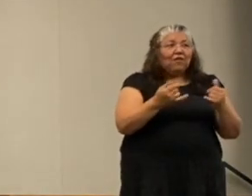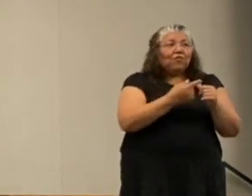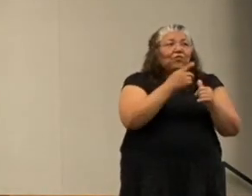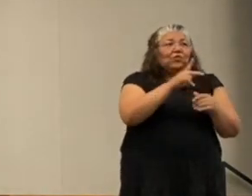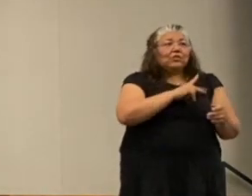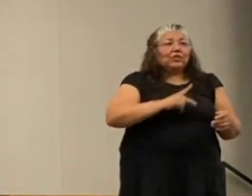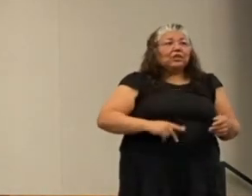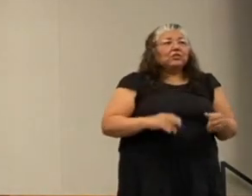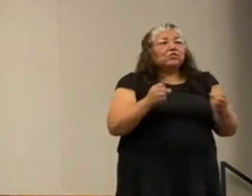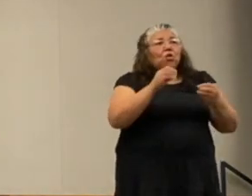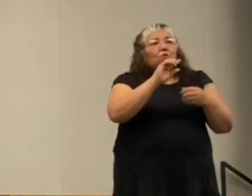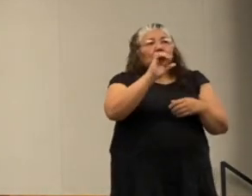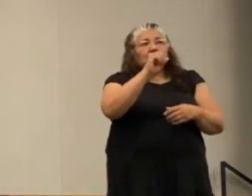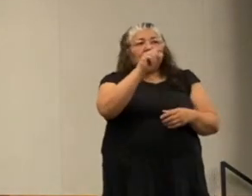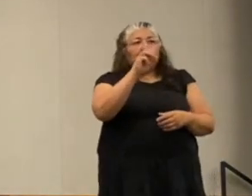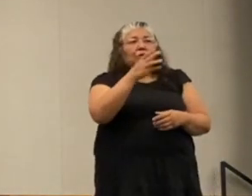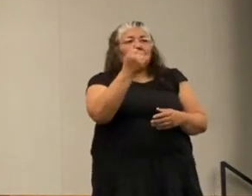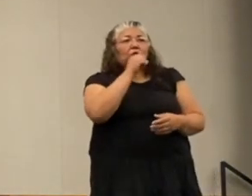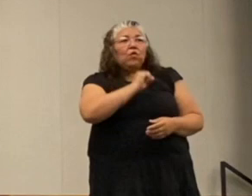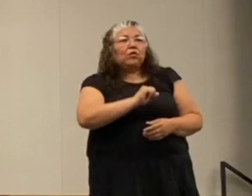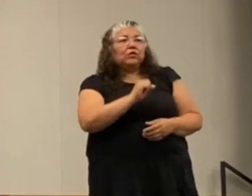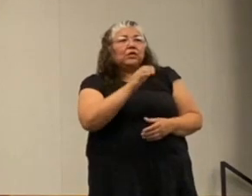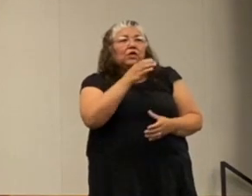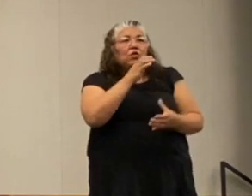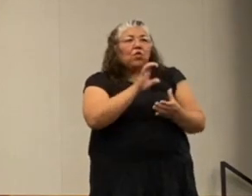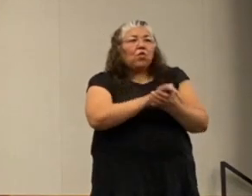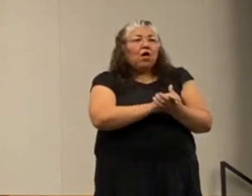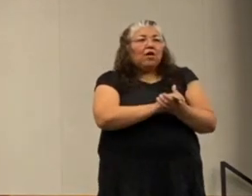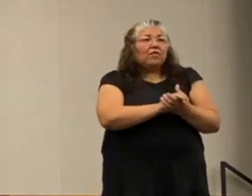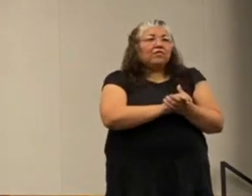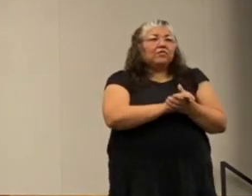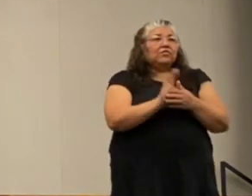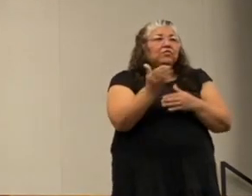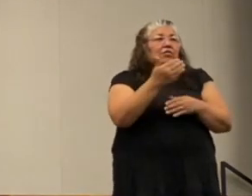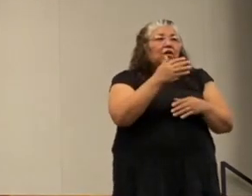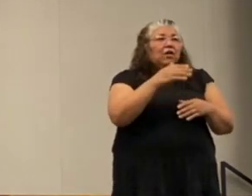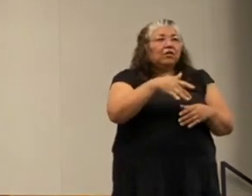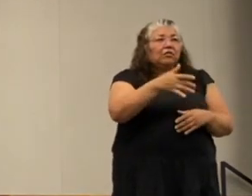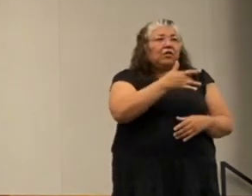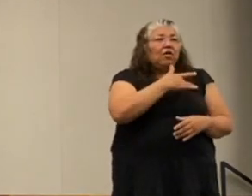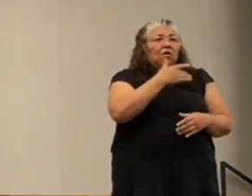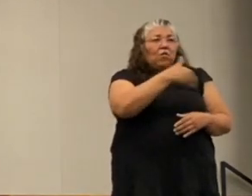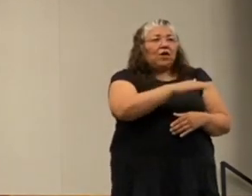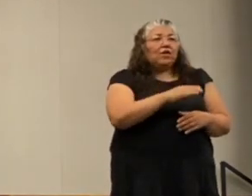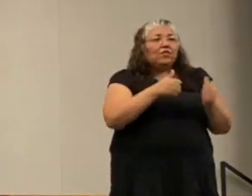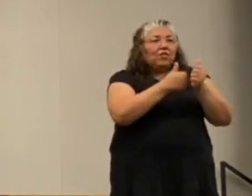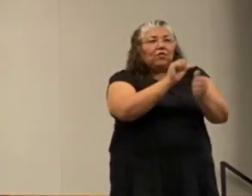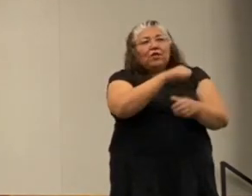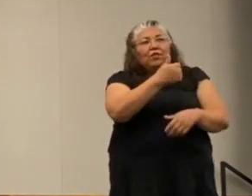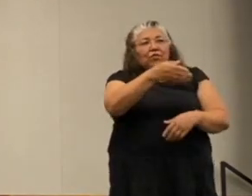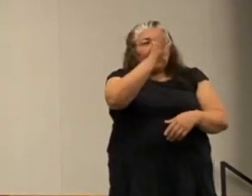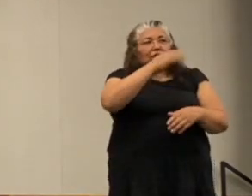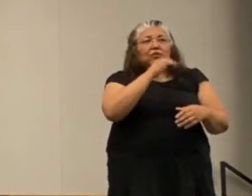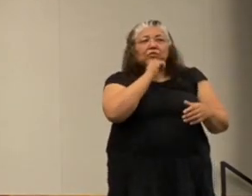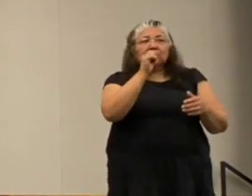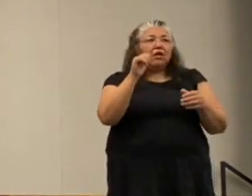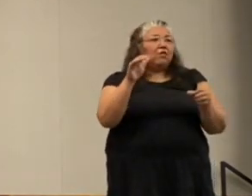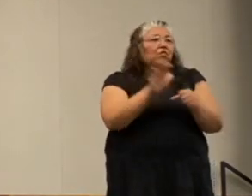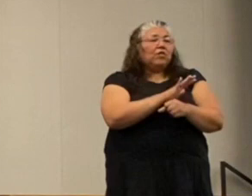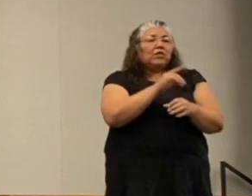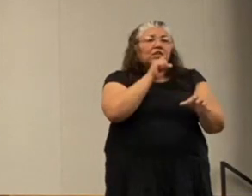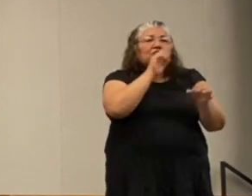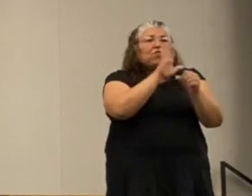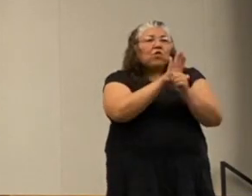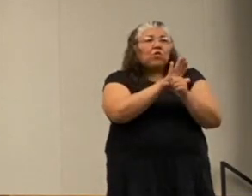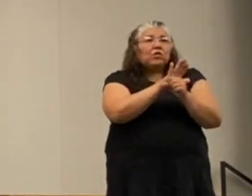4. So when Solomon was old, his wives turned his heart away to follow other gods. He was not wholeheartedly devoted to the Lord